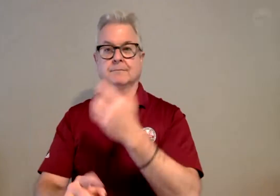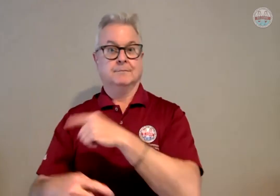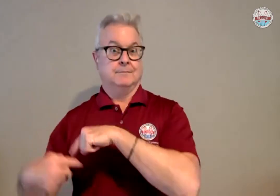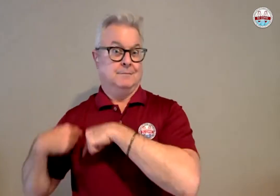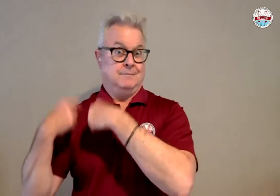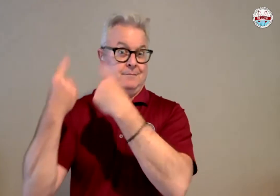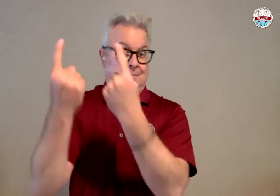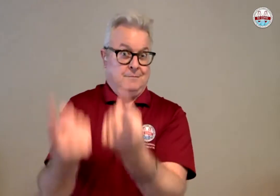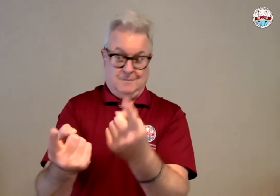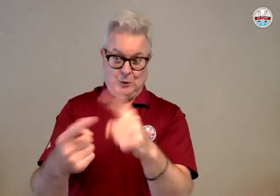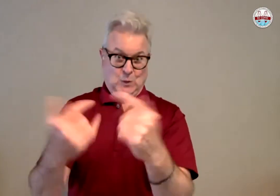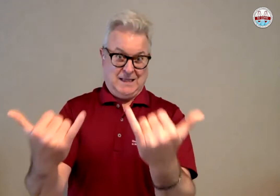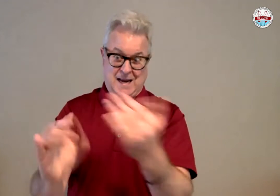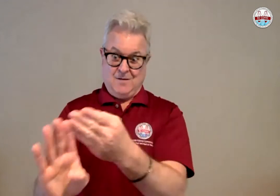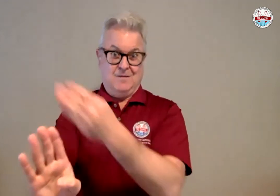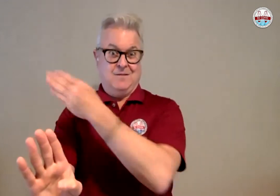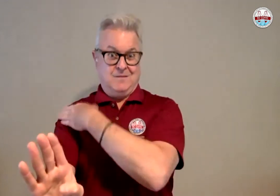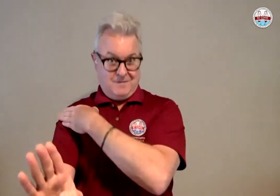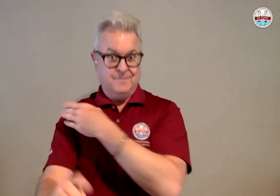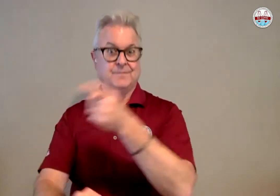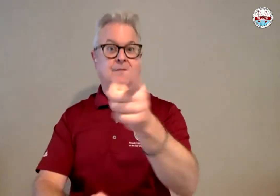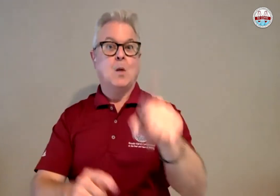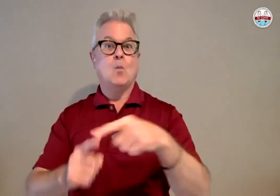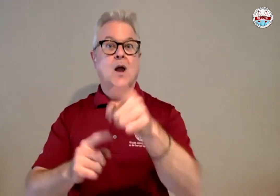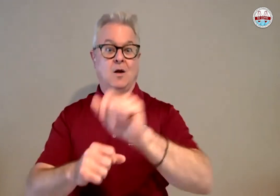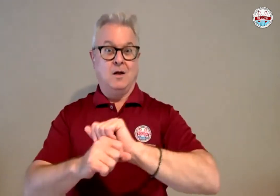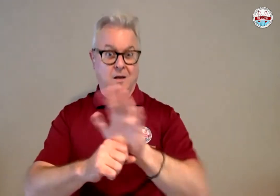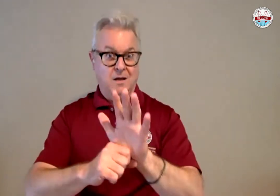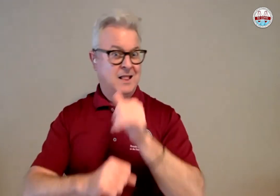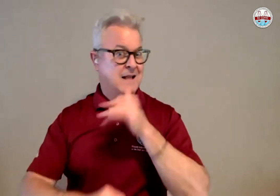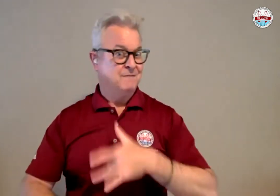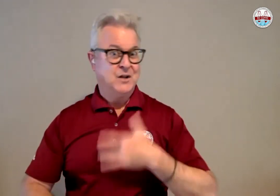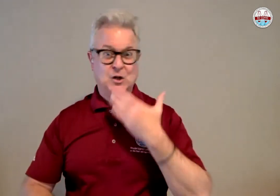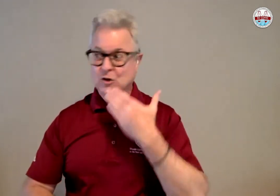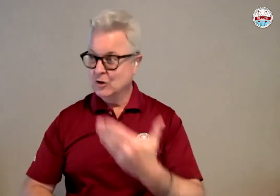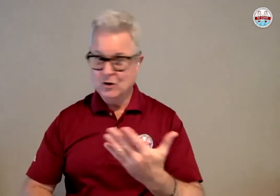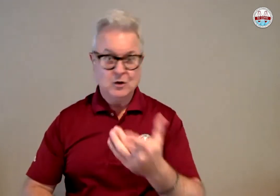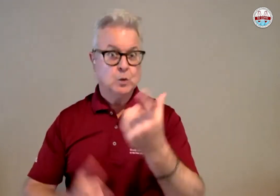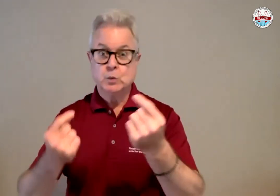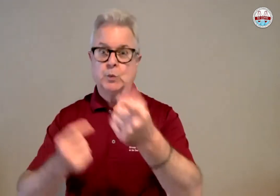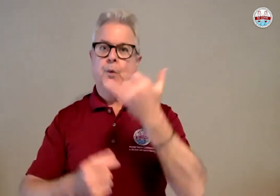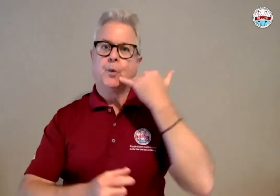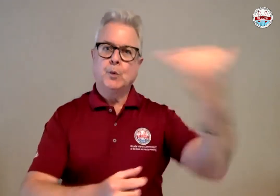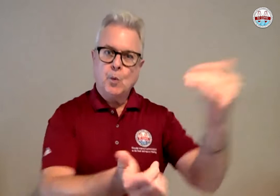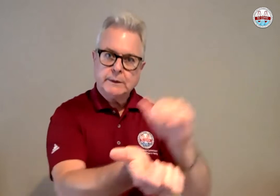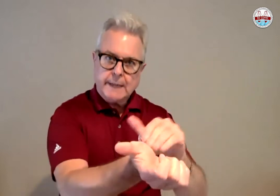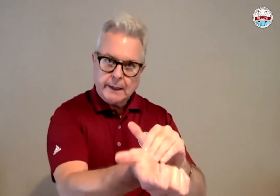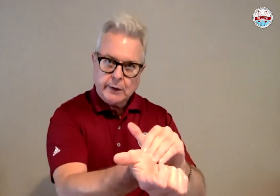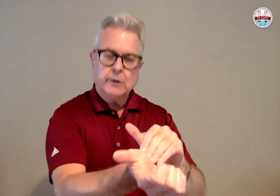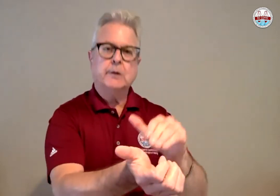is the difference about this Test to Treat Center? Well, historically, when you didn't feel well and you suspected you had COVID-19